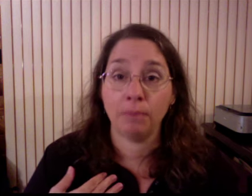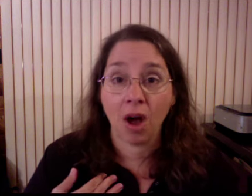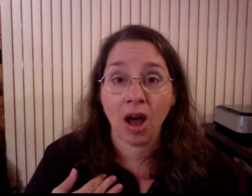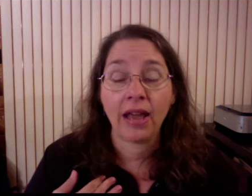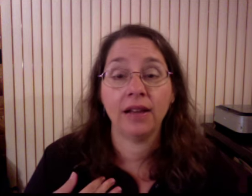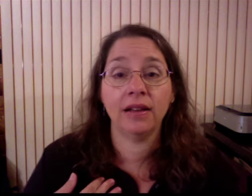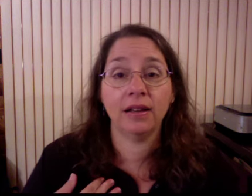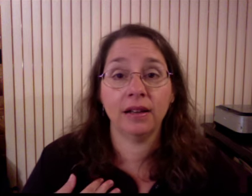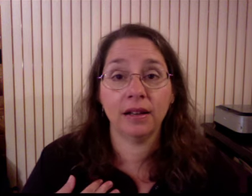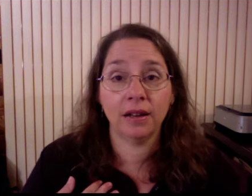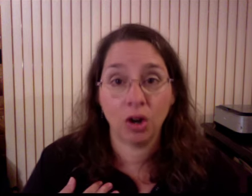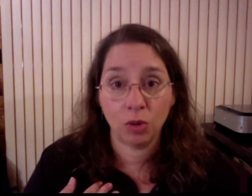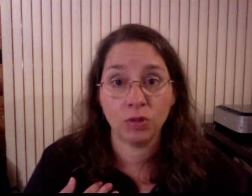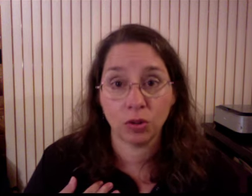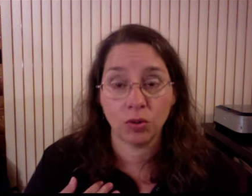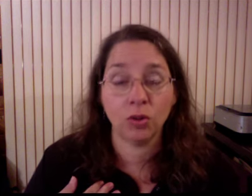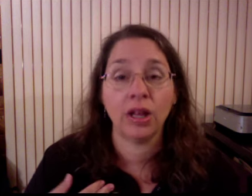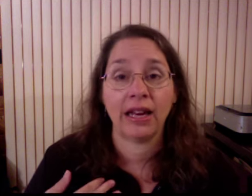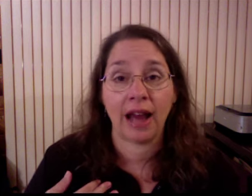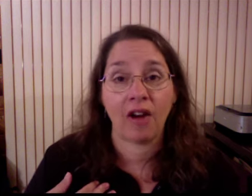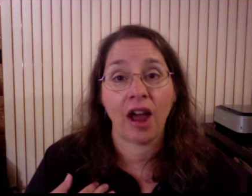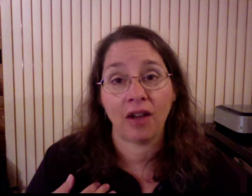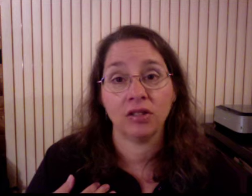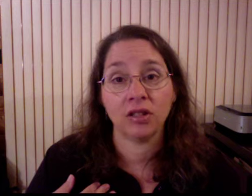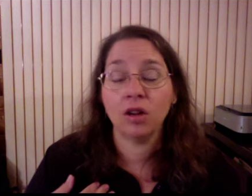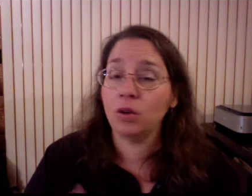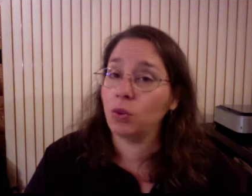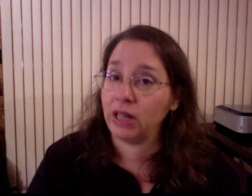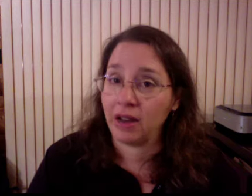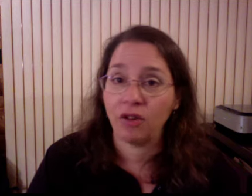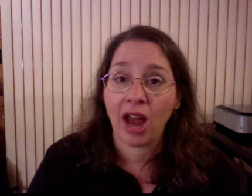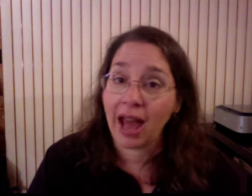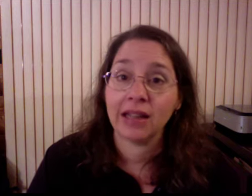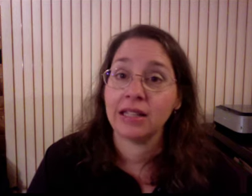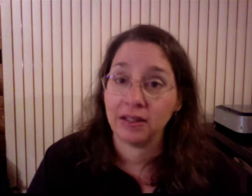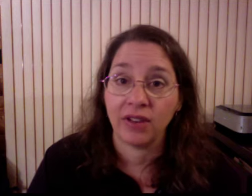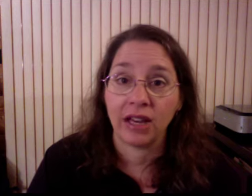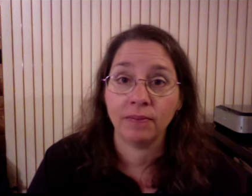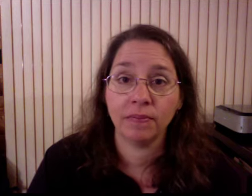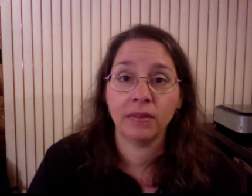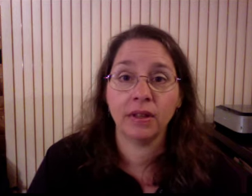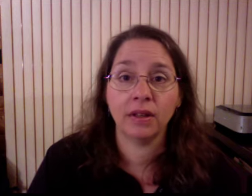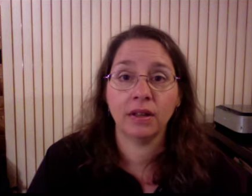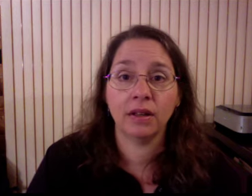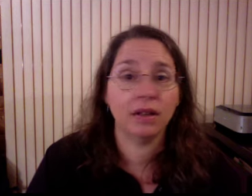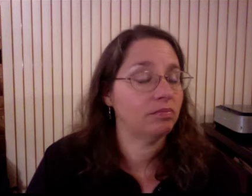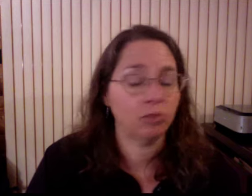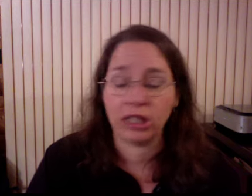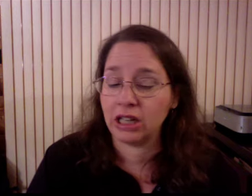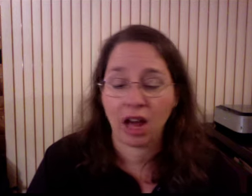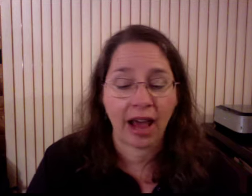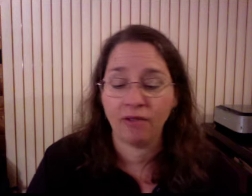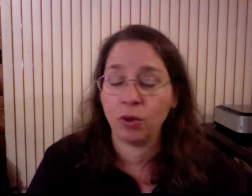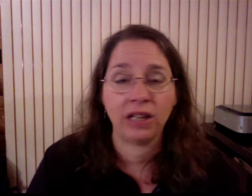my homeschool and in our house, we never had a TV. We did not have one in the